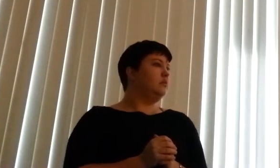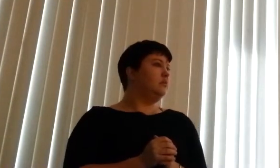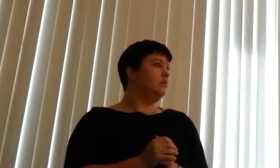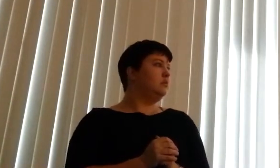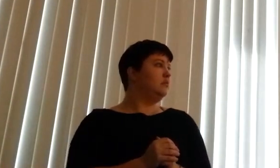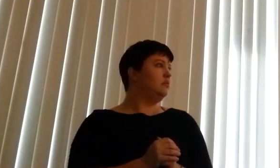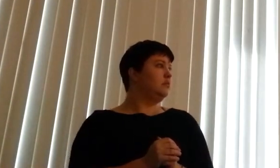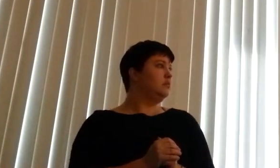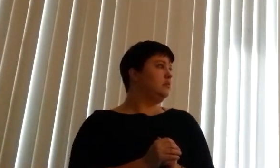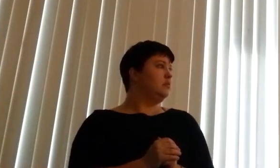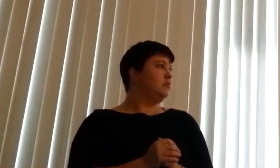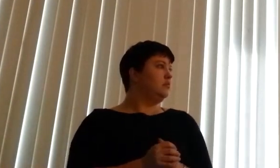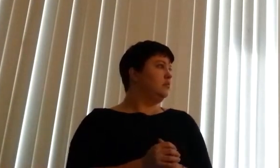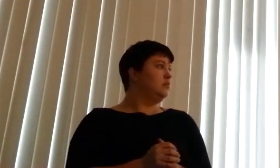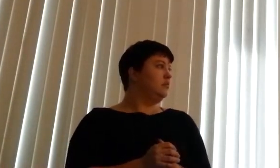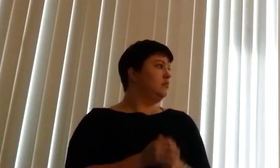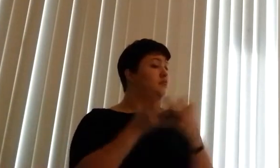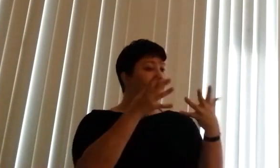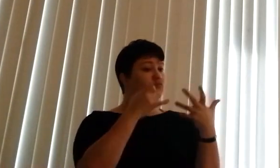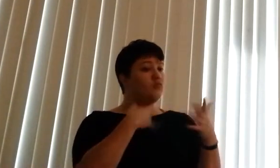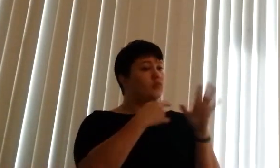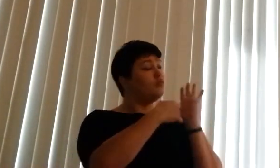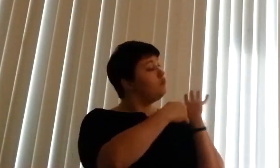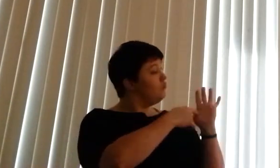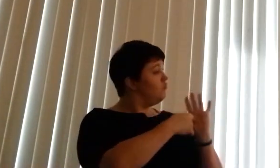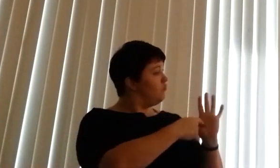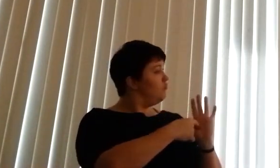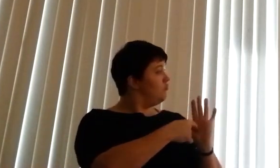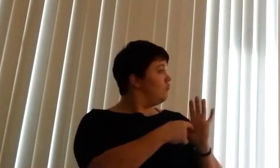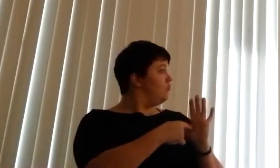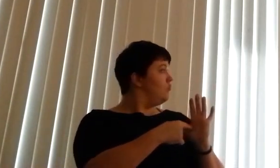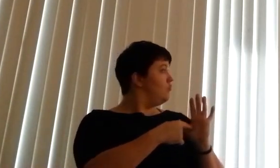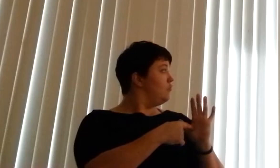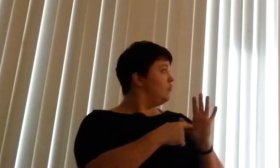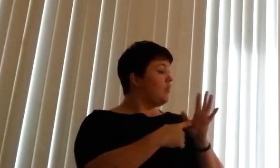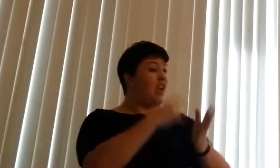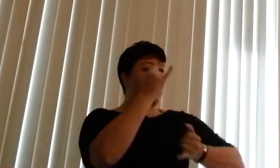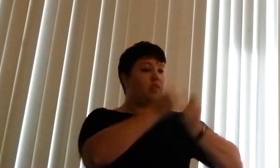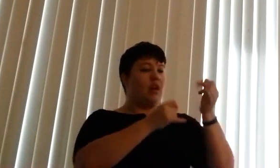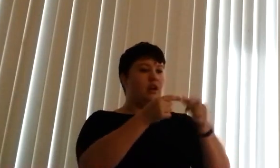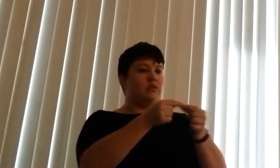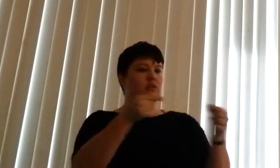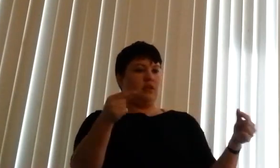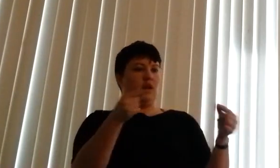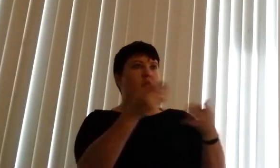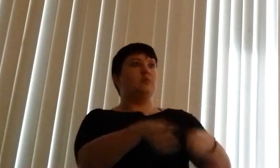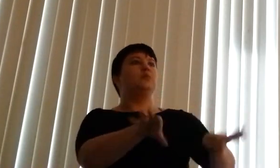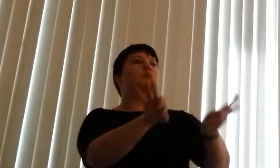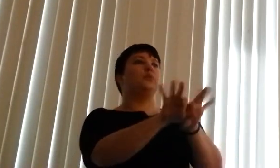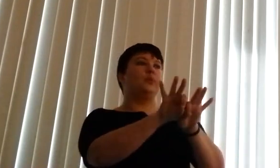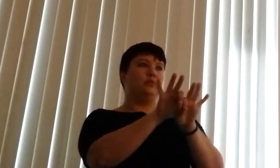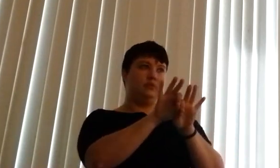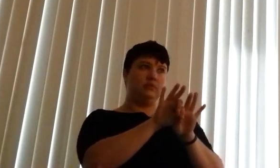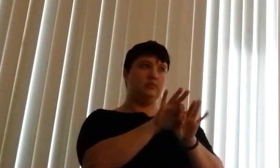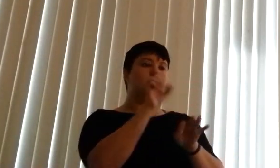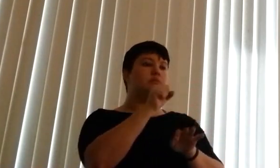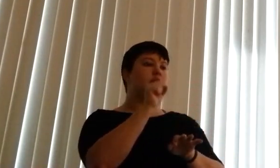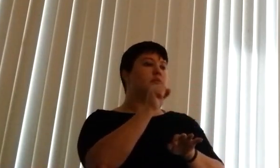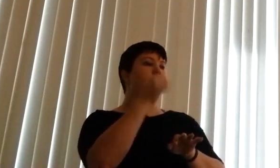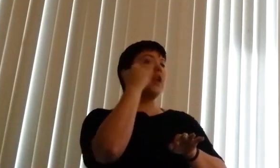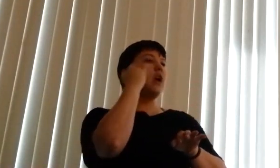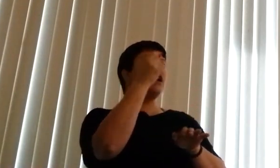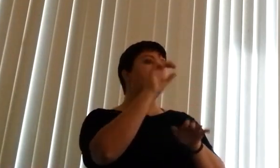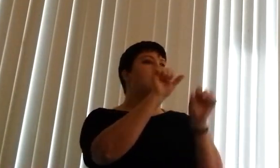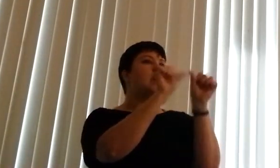I'd like to point out that the last line is important. I say, if the